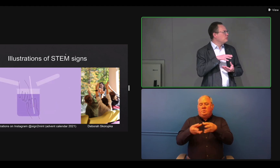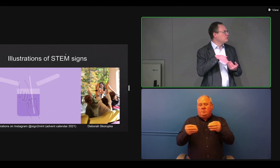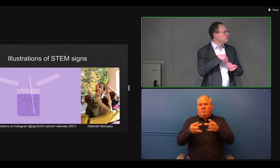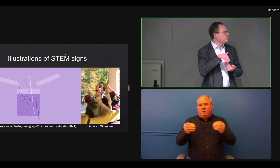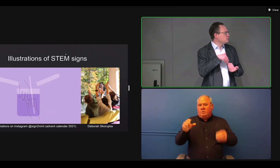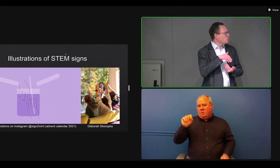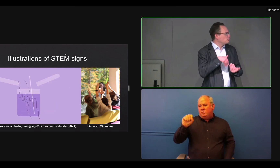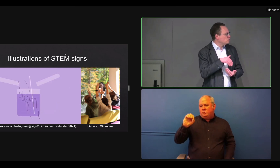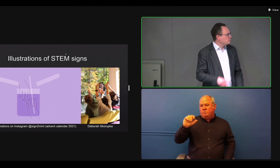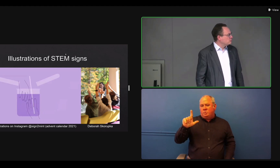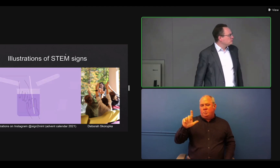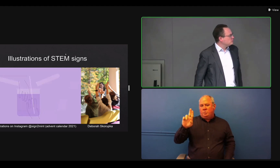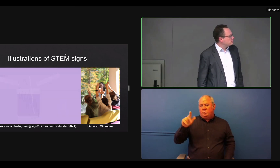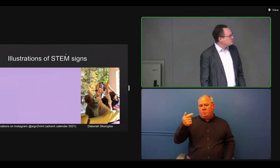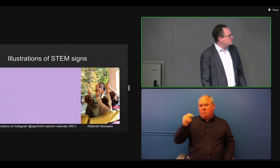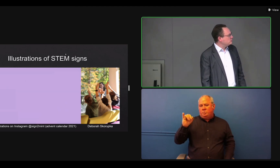Solution.